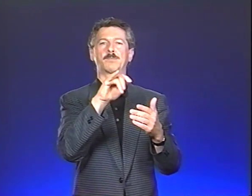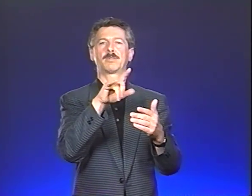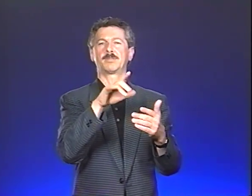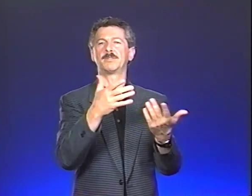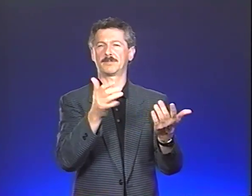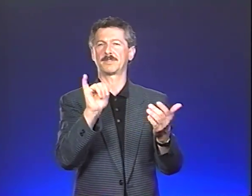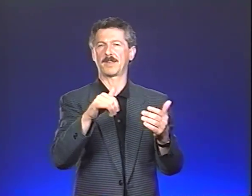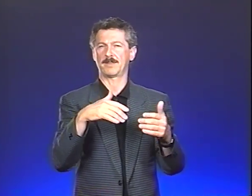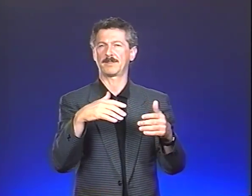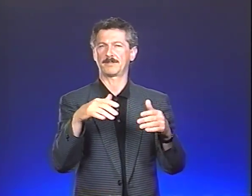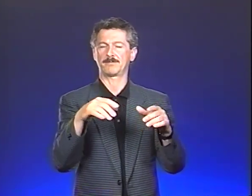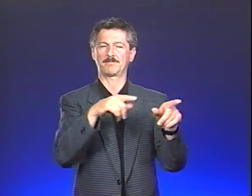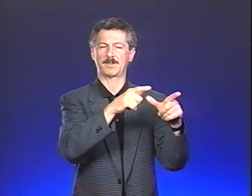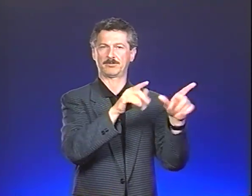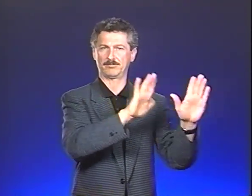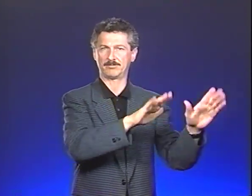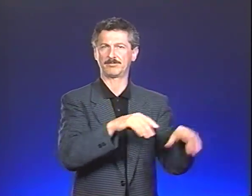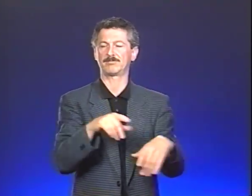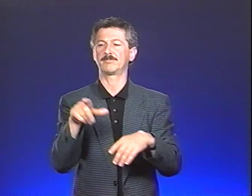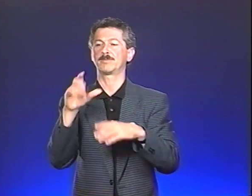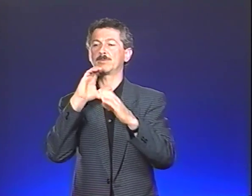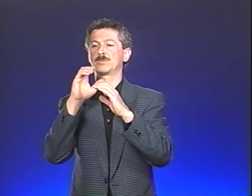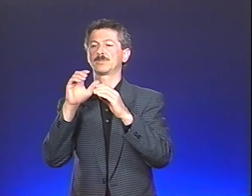sign used by deaf Italians.